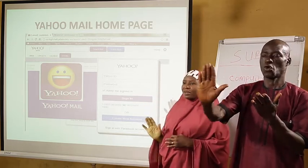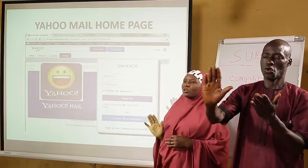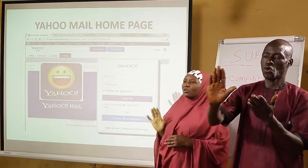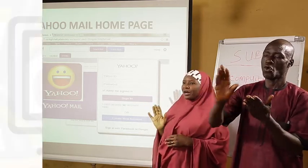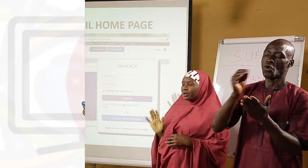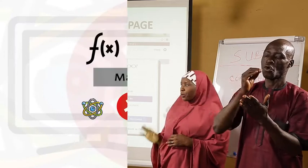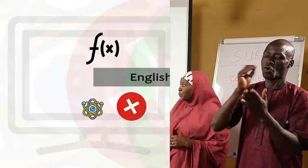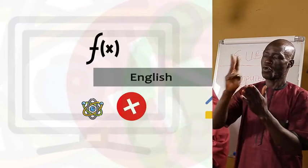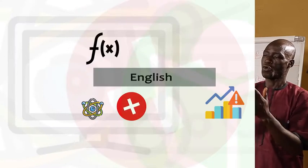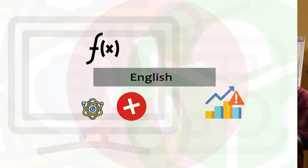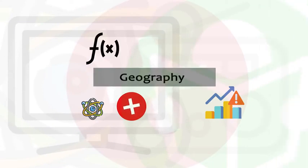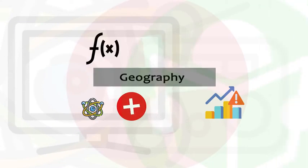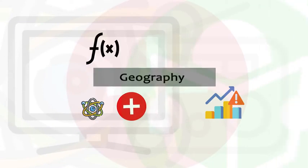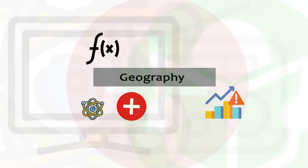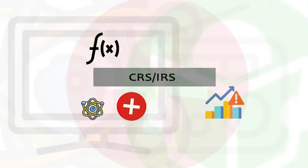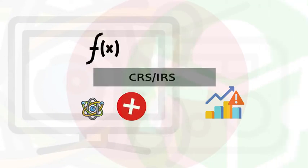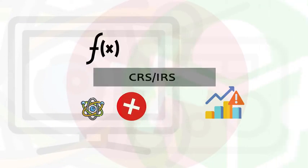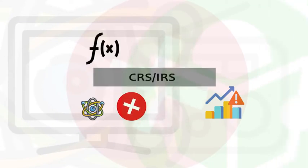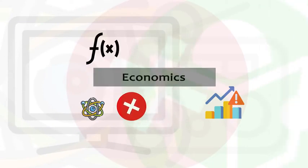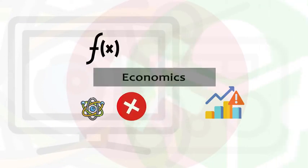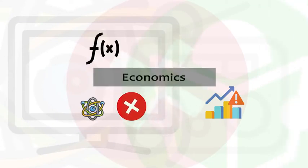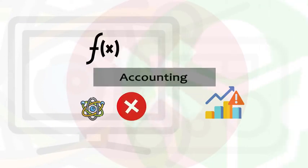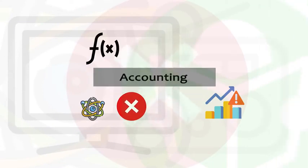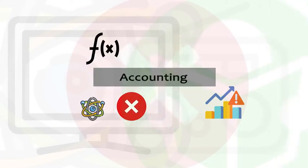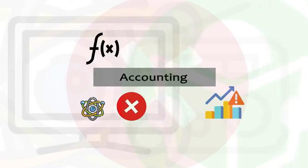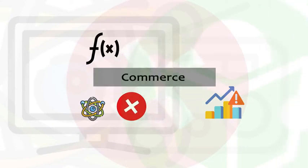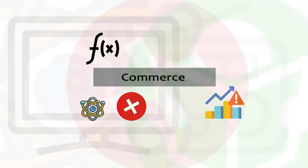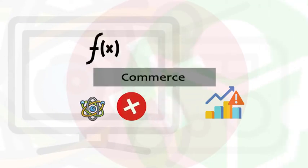the meaning of an home page.